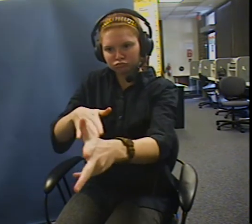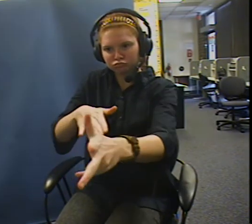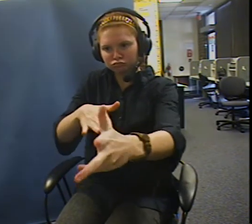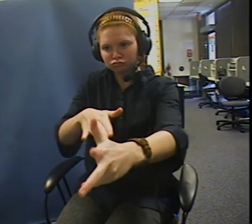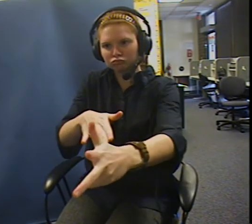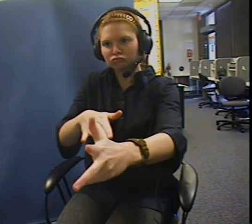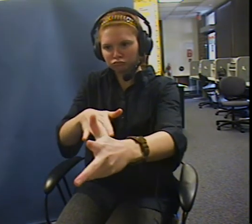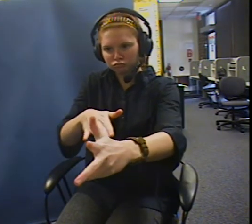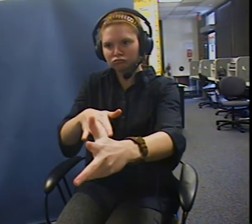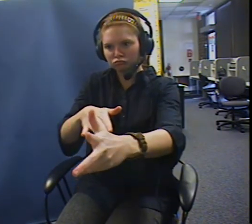country.